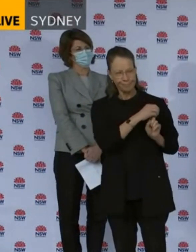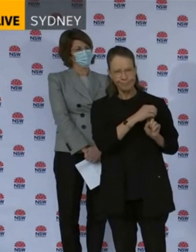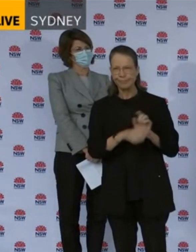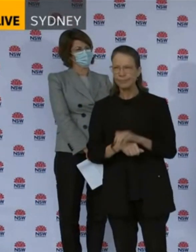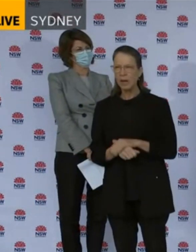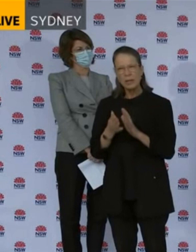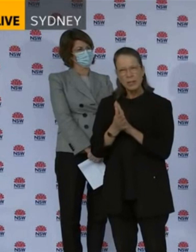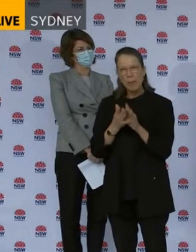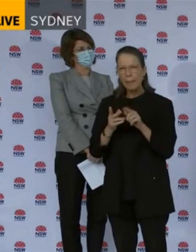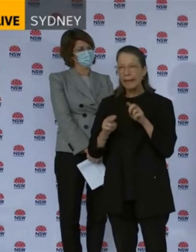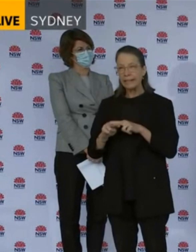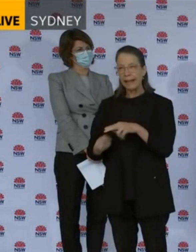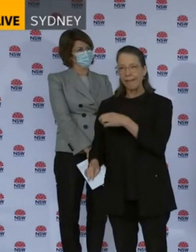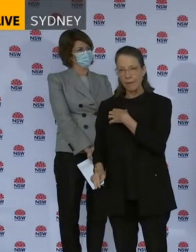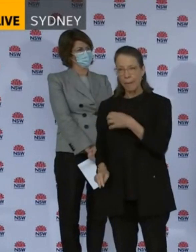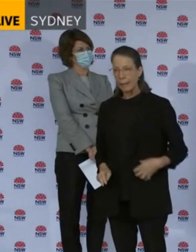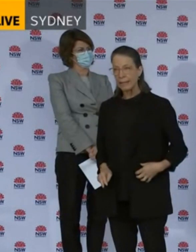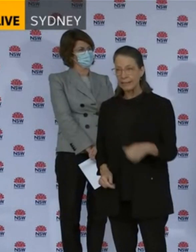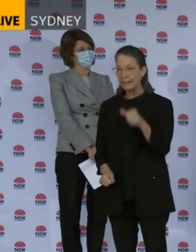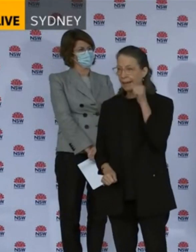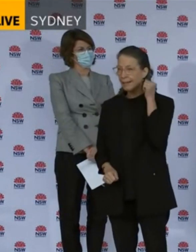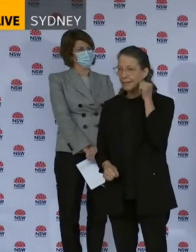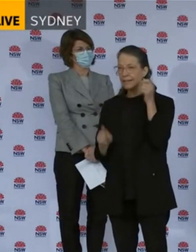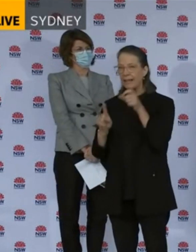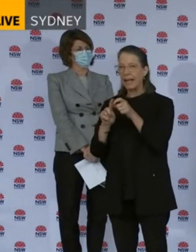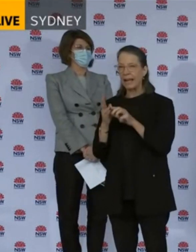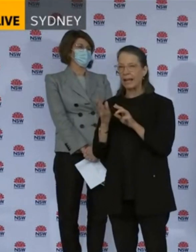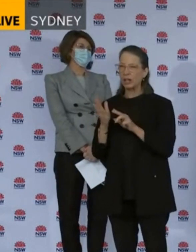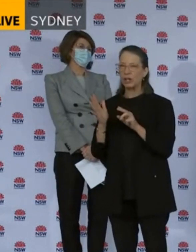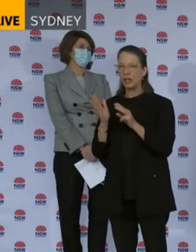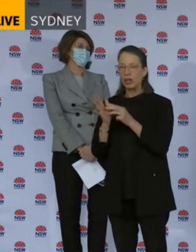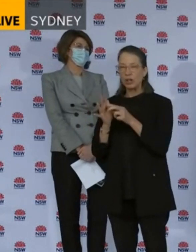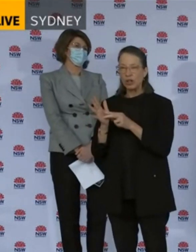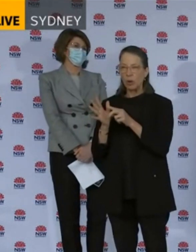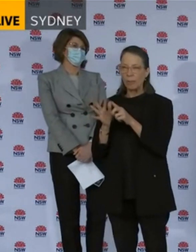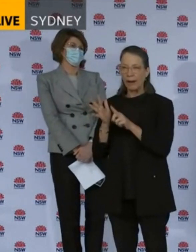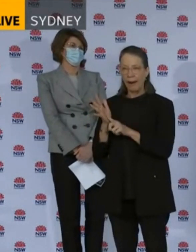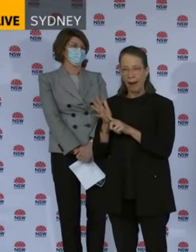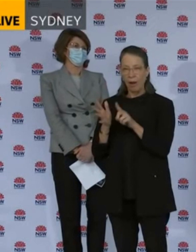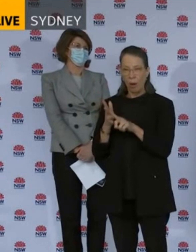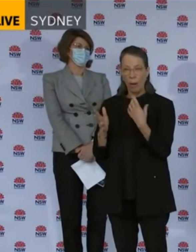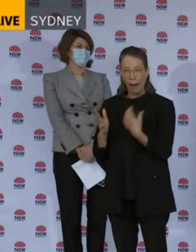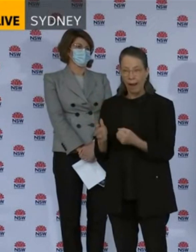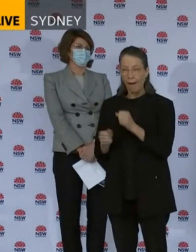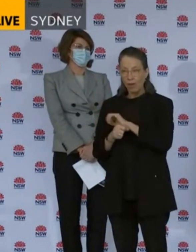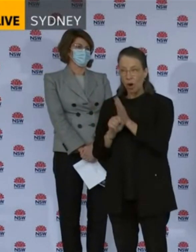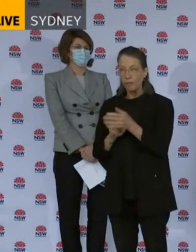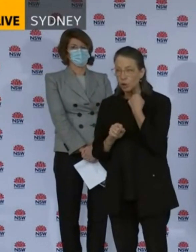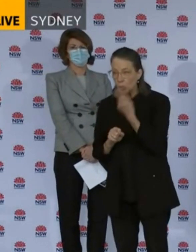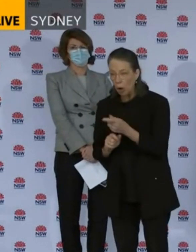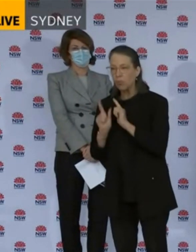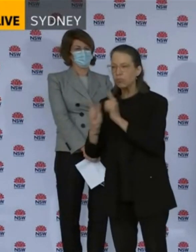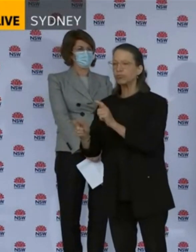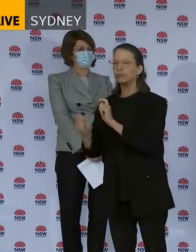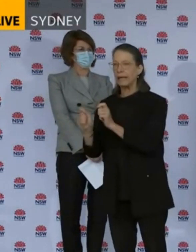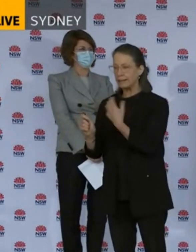risk to everyone here yesterday? No, because we know he's got a negative test, and so this is one of the important reasons for having a negative test. We know he